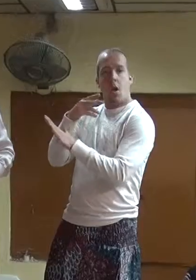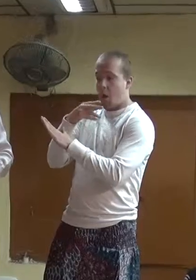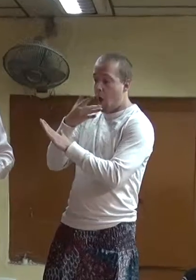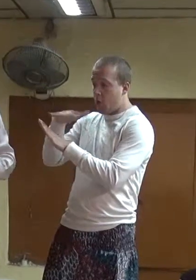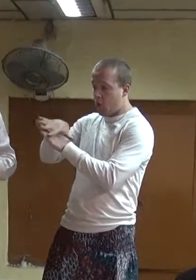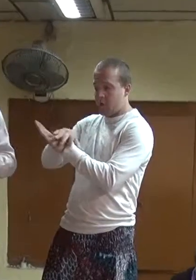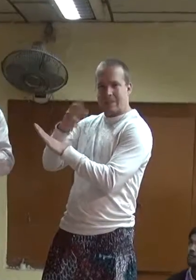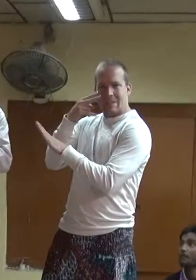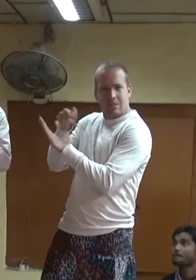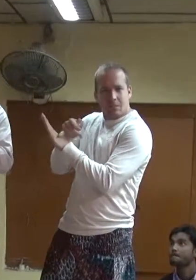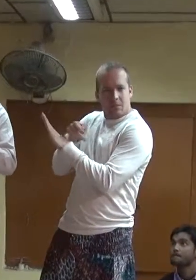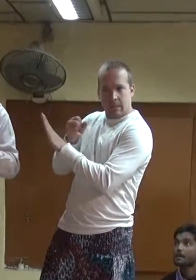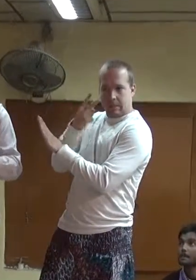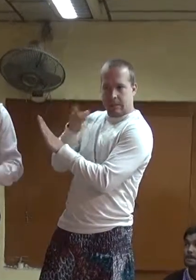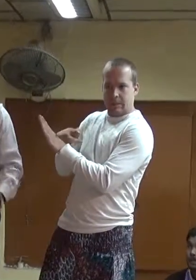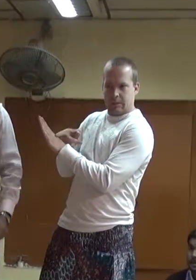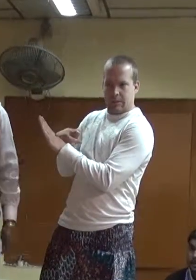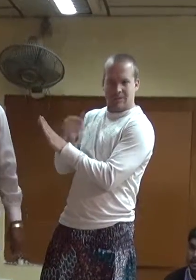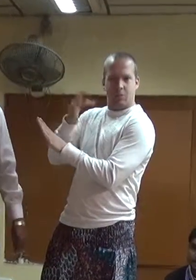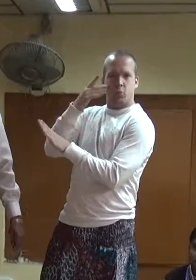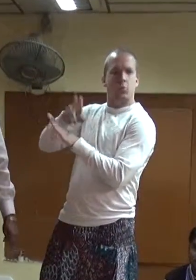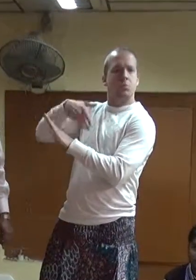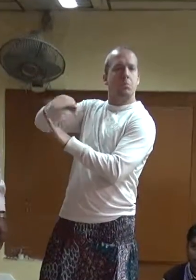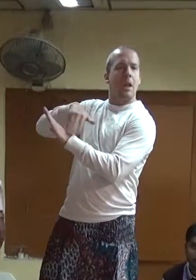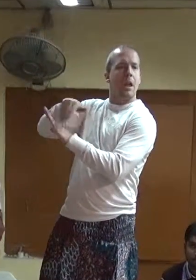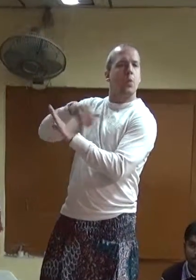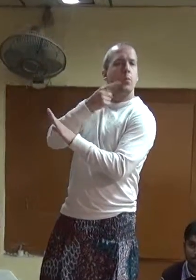That's why he is using the red temporary color.